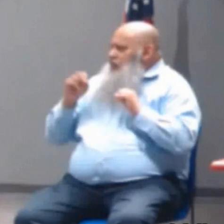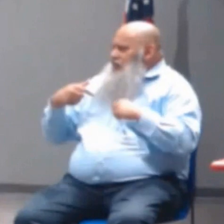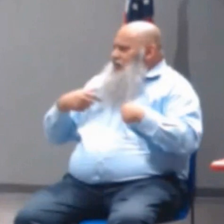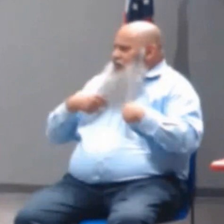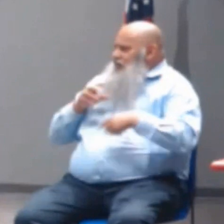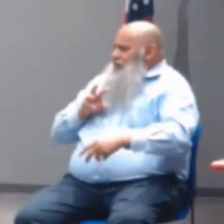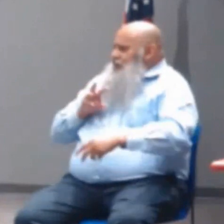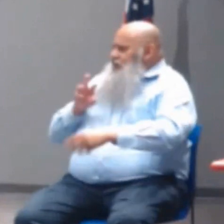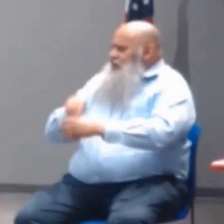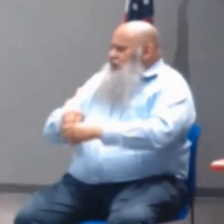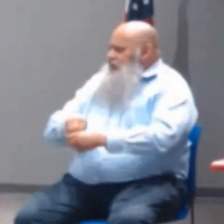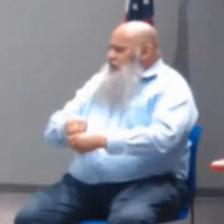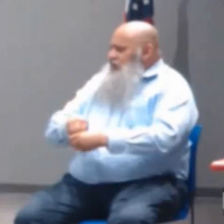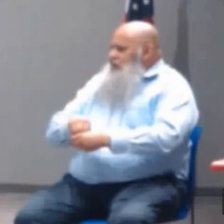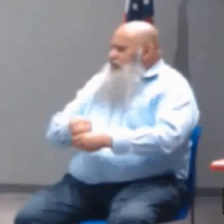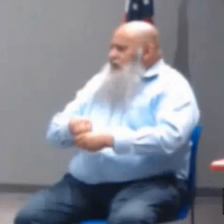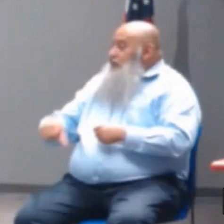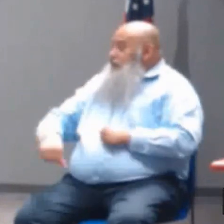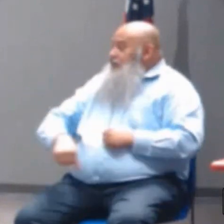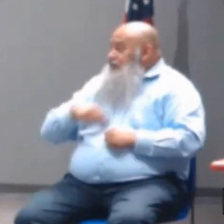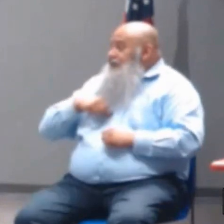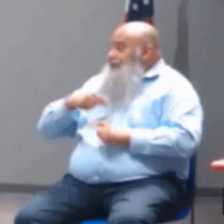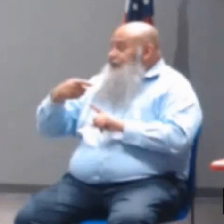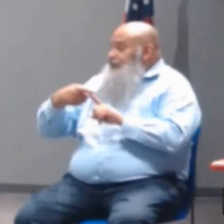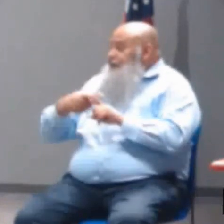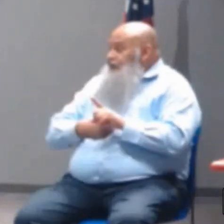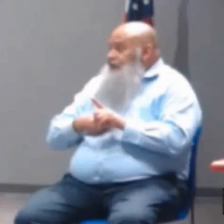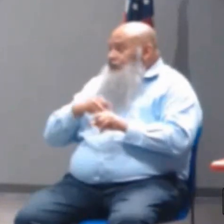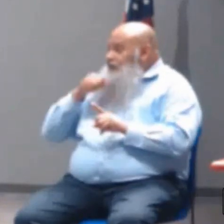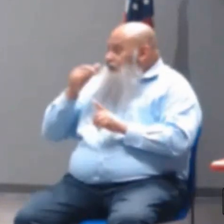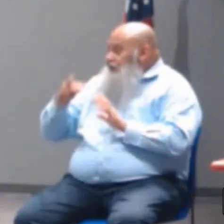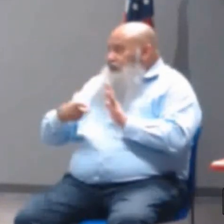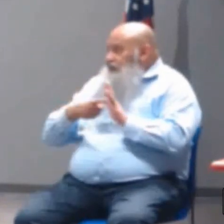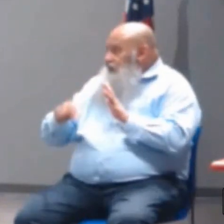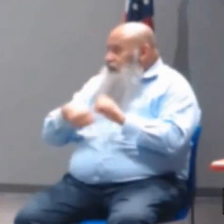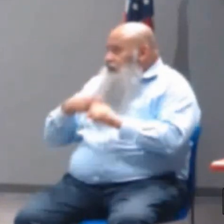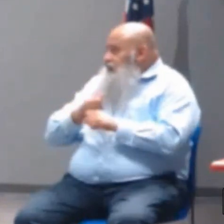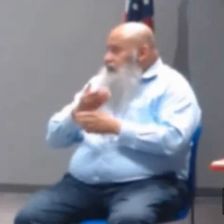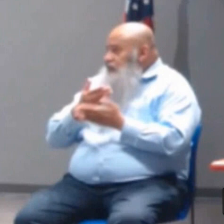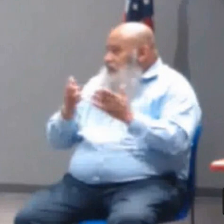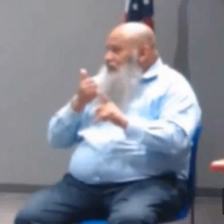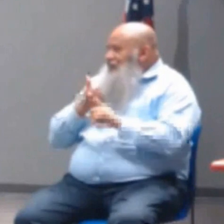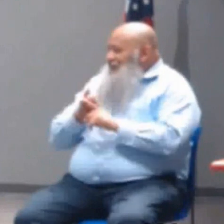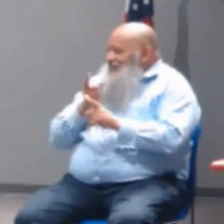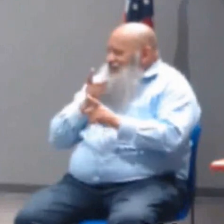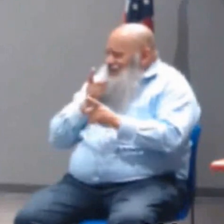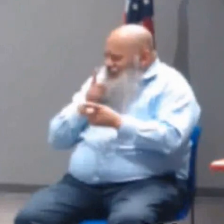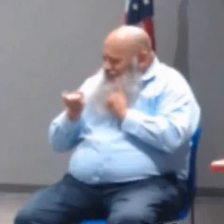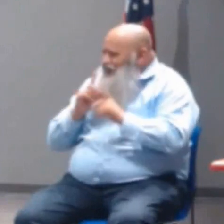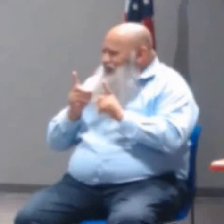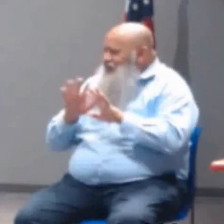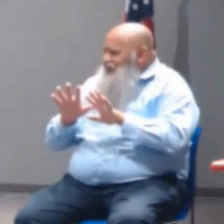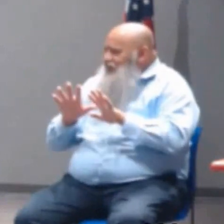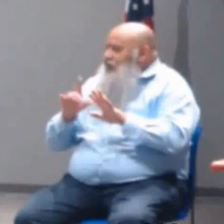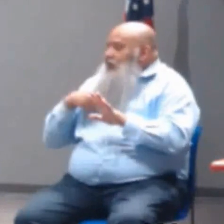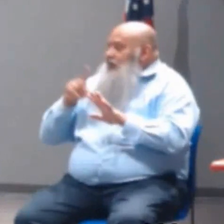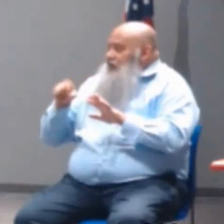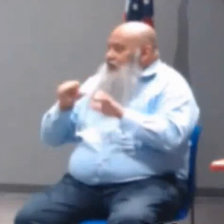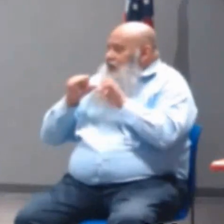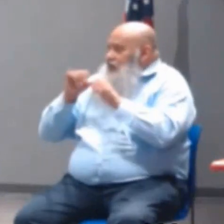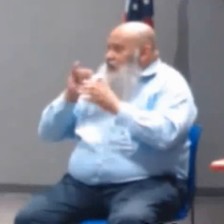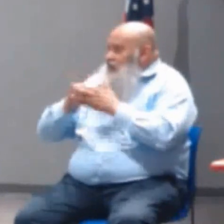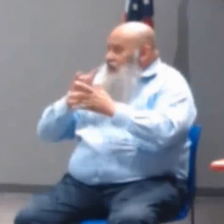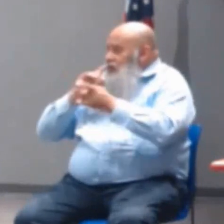of? Pride Month isn't once a year thing. It's a conversation. We need to keep that conversation